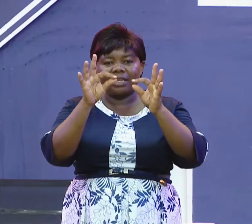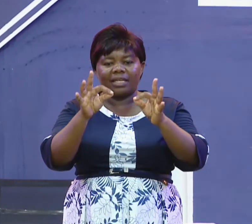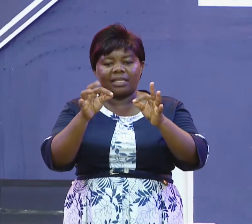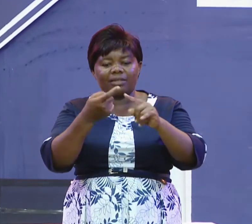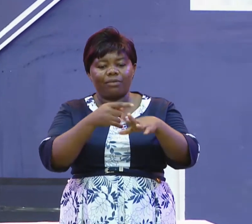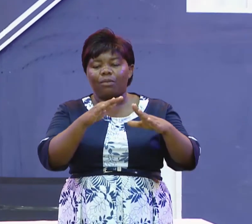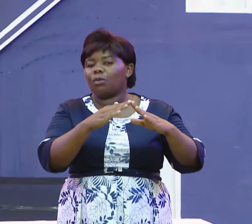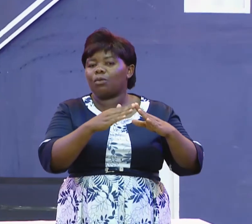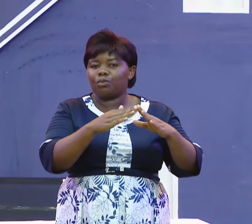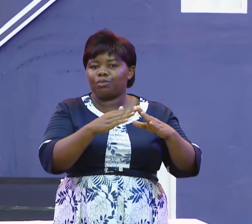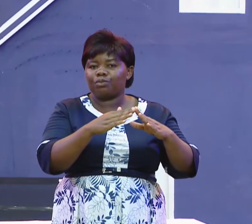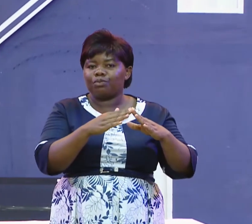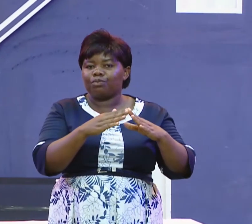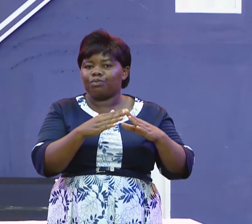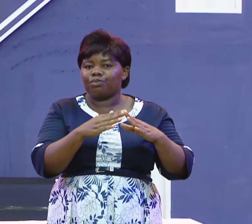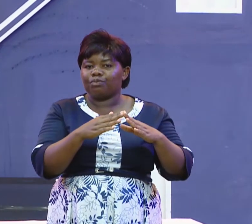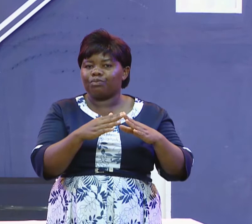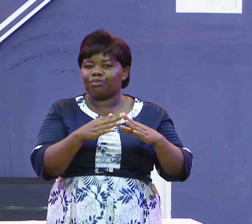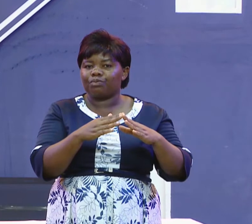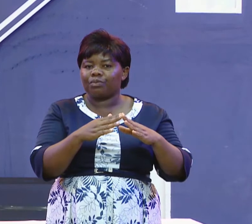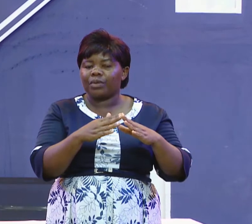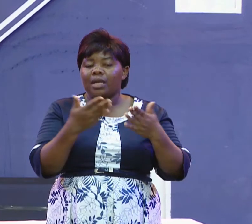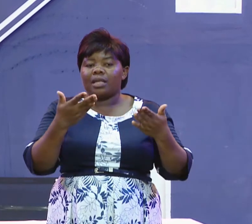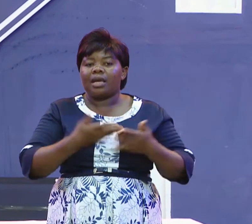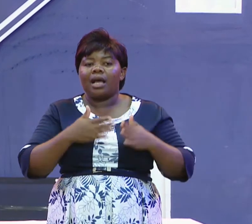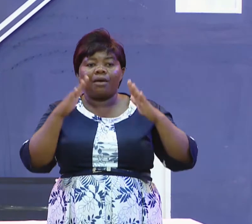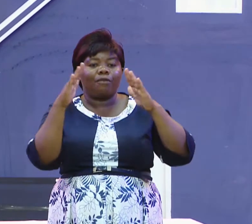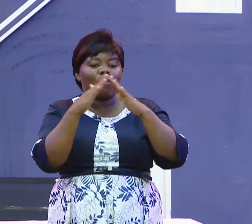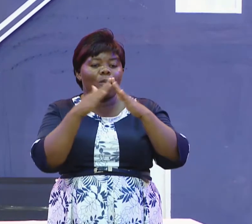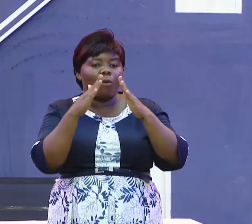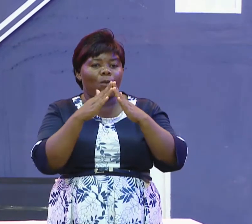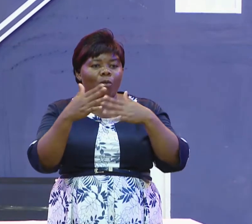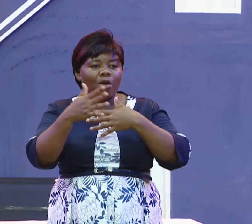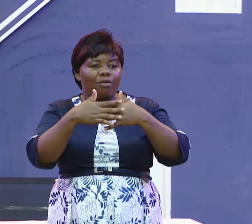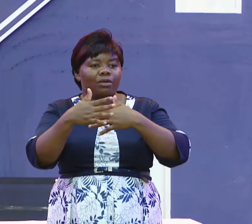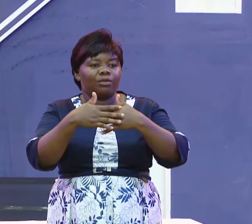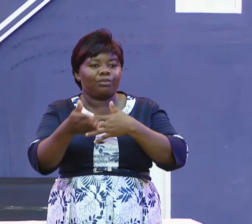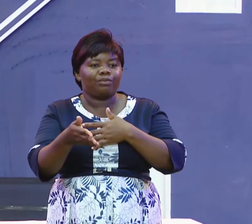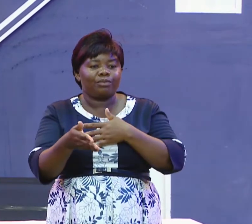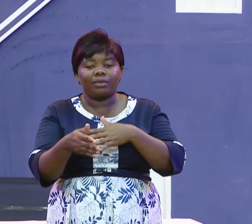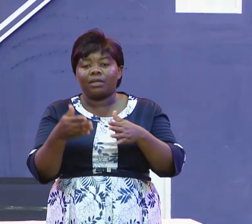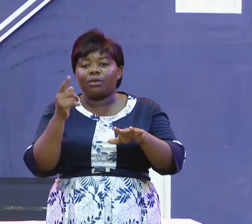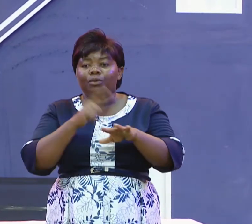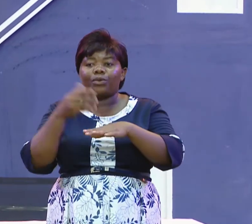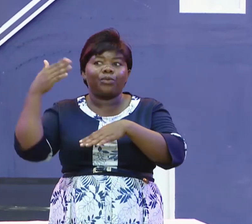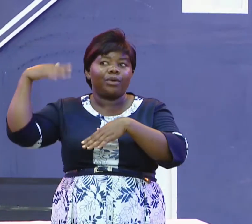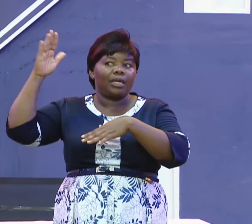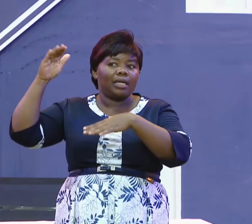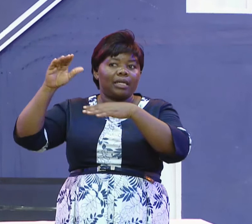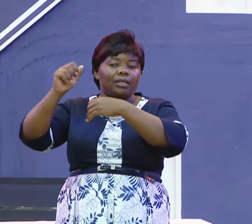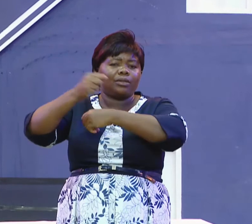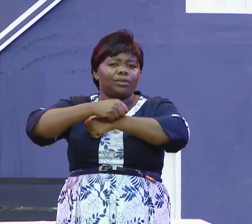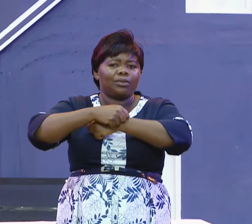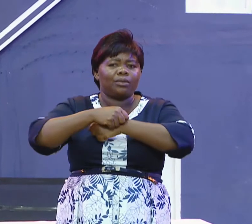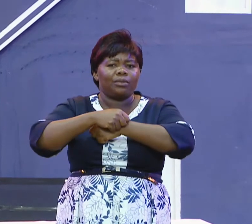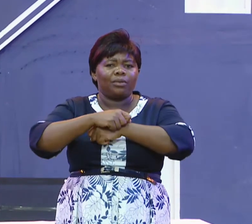bone industries. Industries za waka. Home industries, sorry. Bino fetwabiranga kusomero nga batulukisa